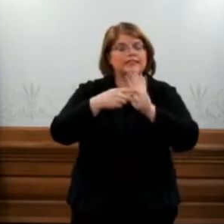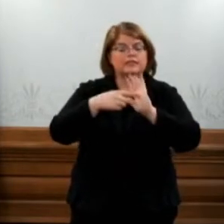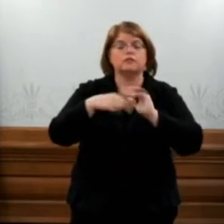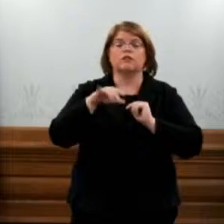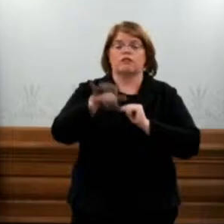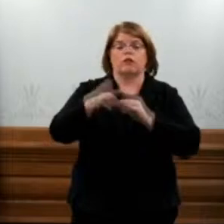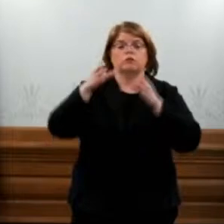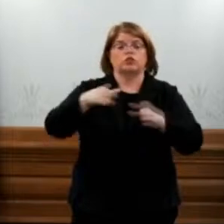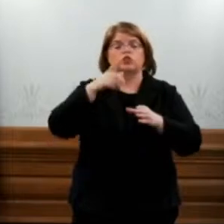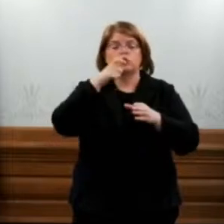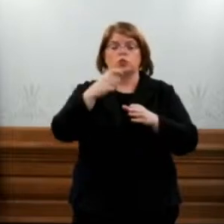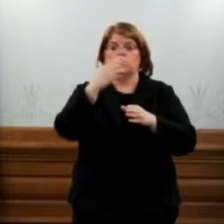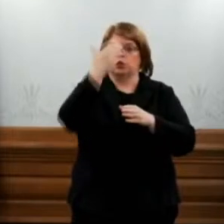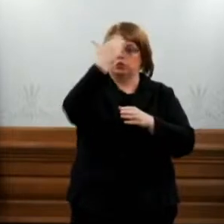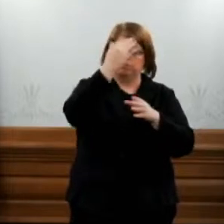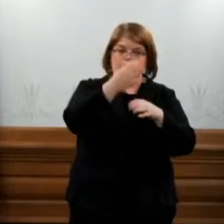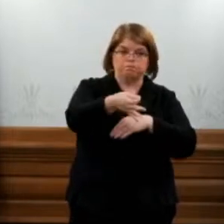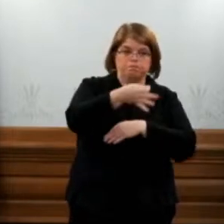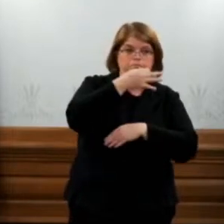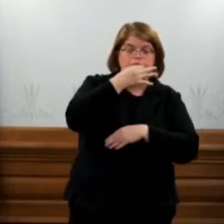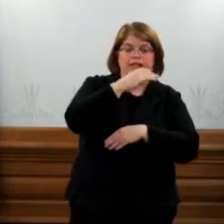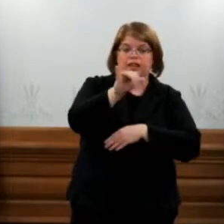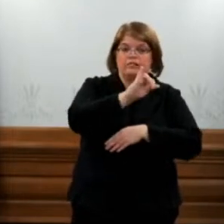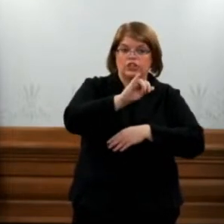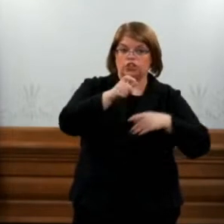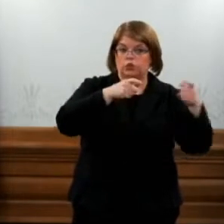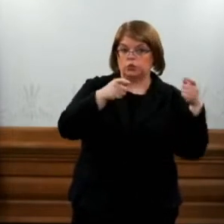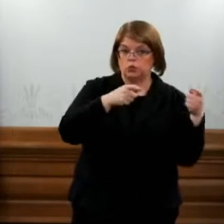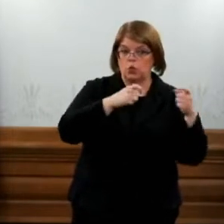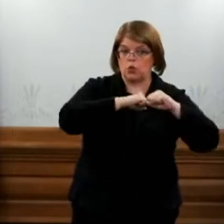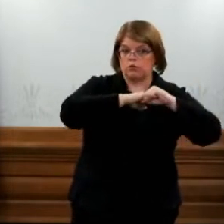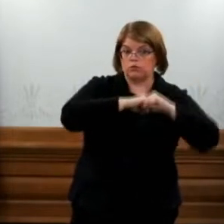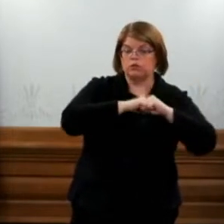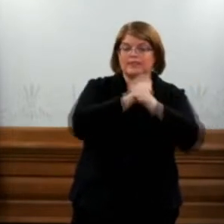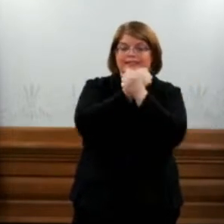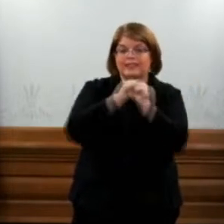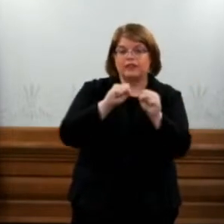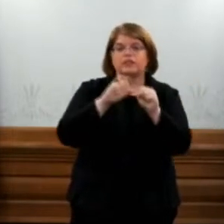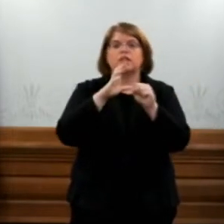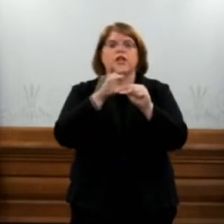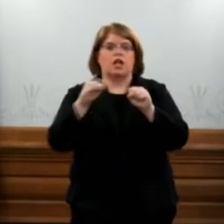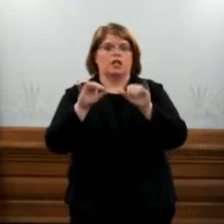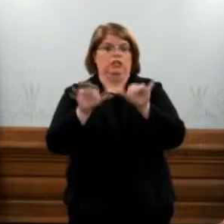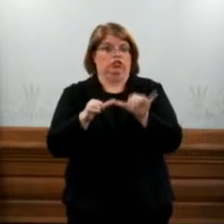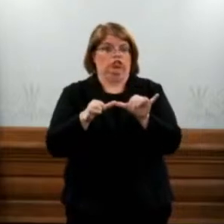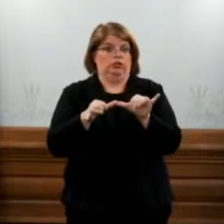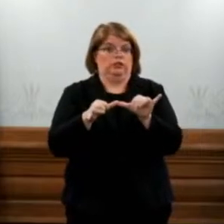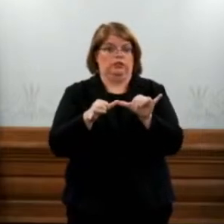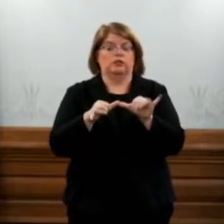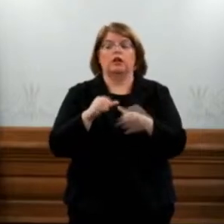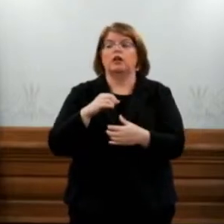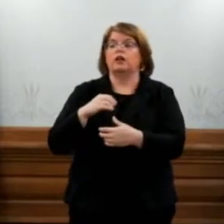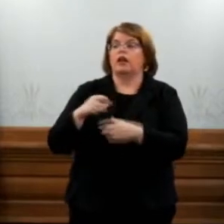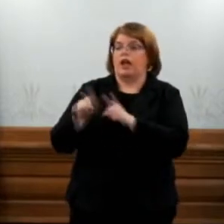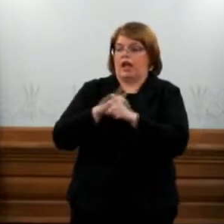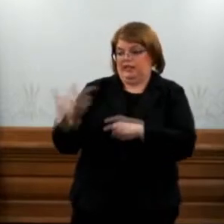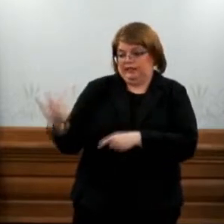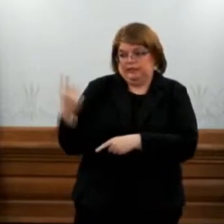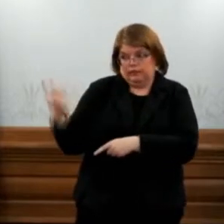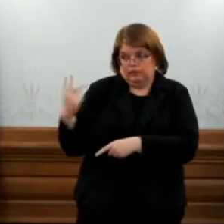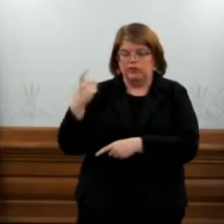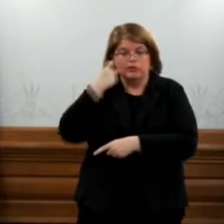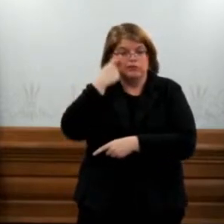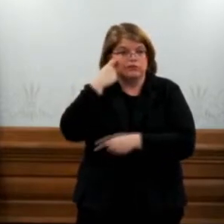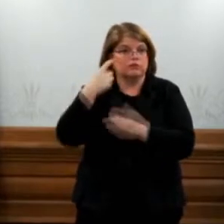of somebody that is an expert in infection control, safety, and engineering. And Dr. Hawkinson and I were talking just a bit ago